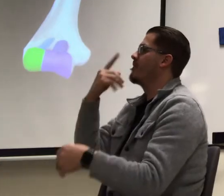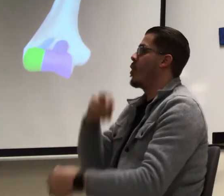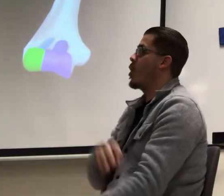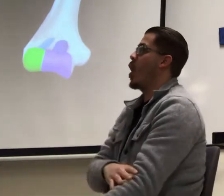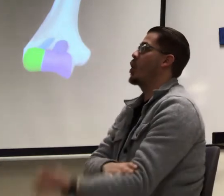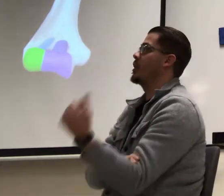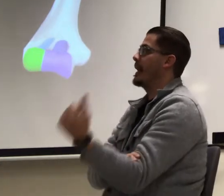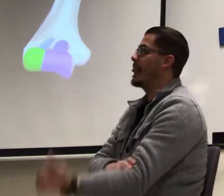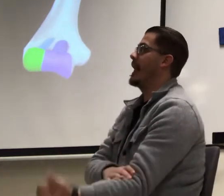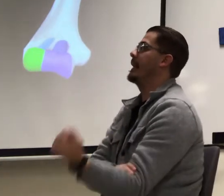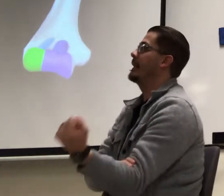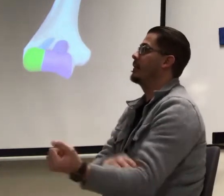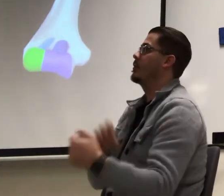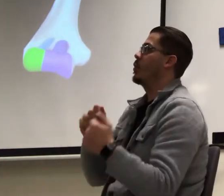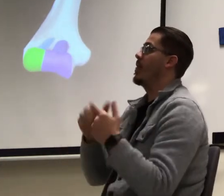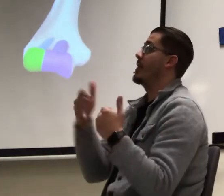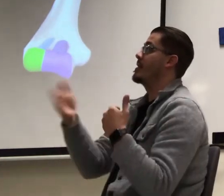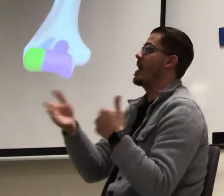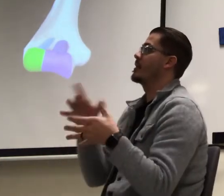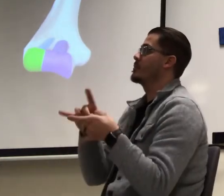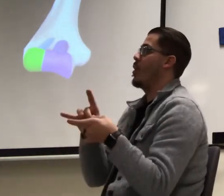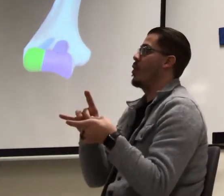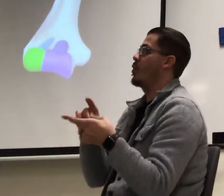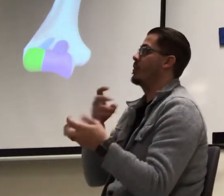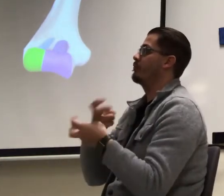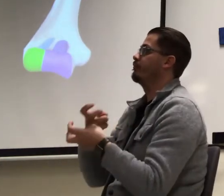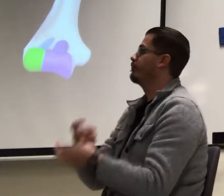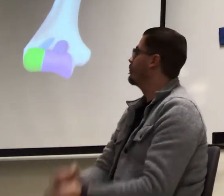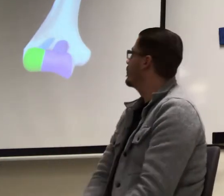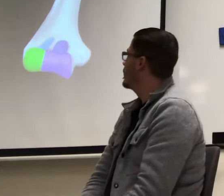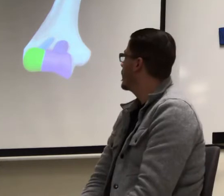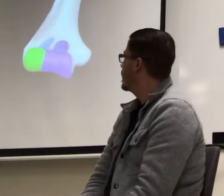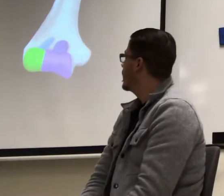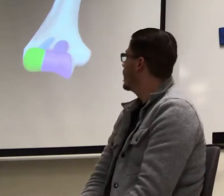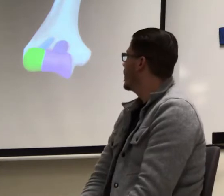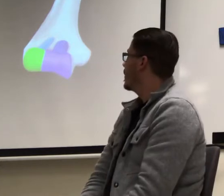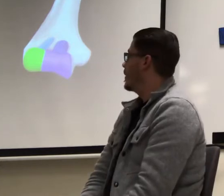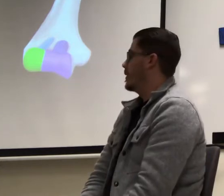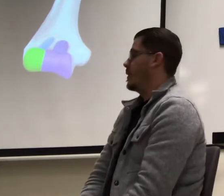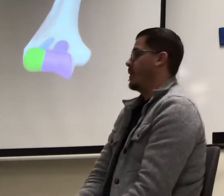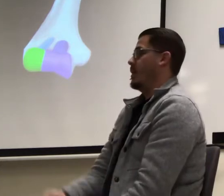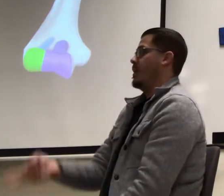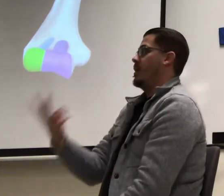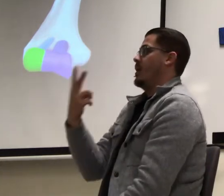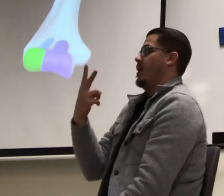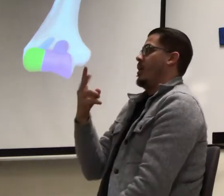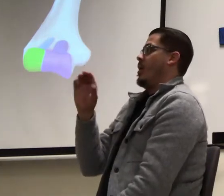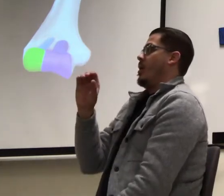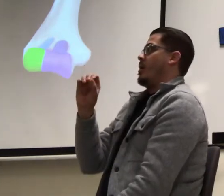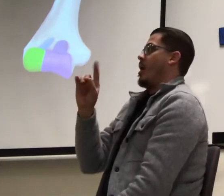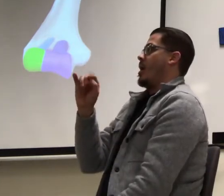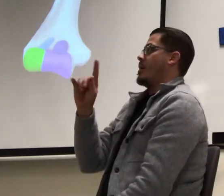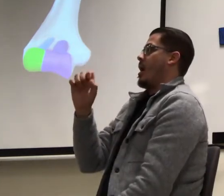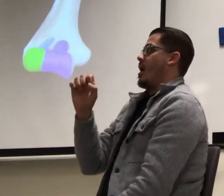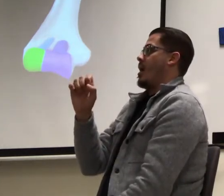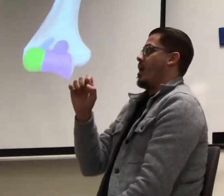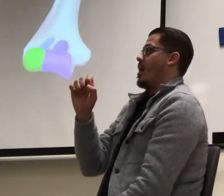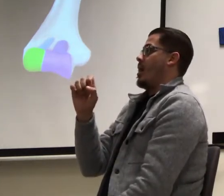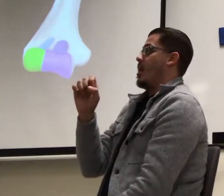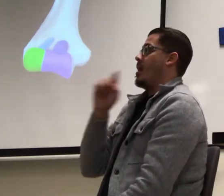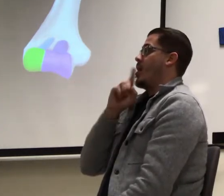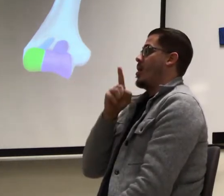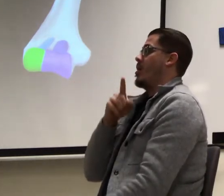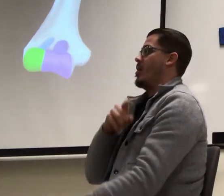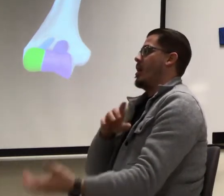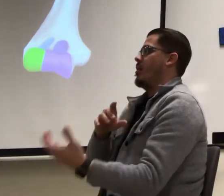articulating with the next bone. So the two condyles of the humerus are the capitulum and the trochlea. They'll help form the